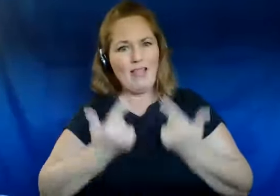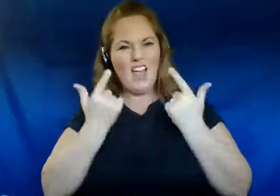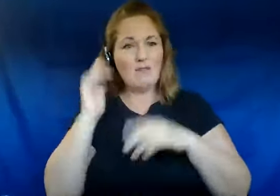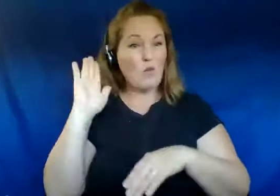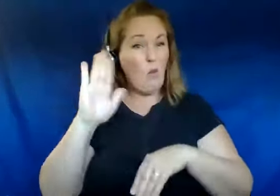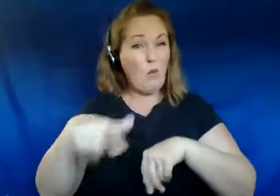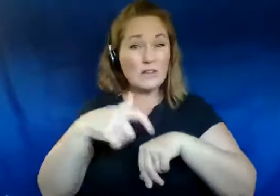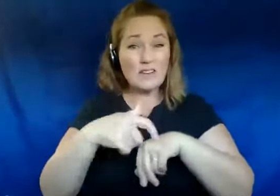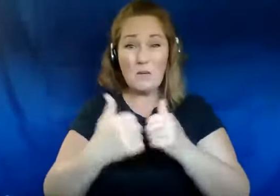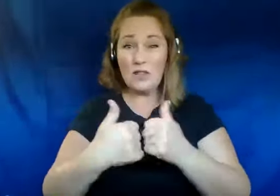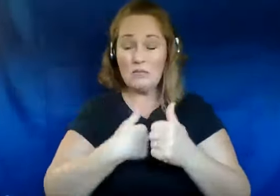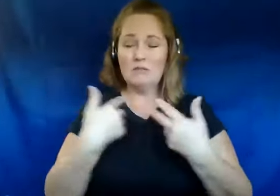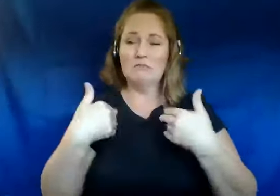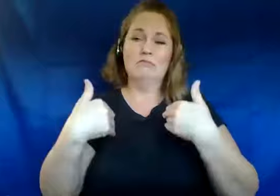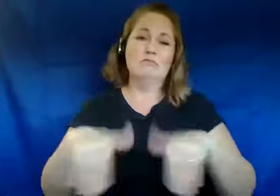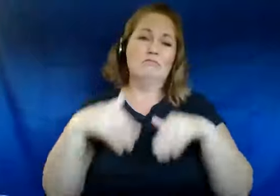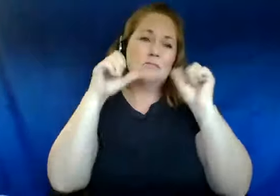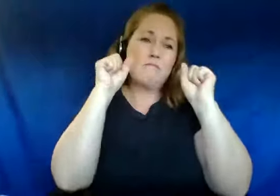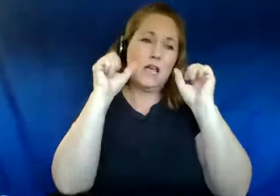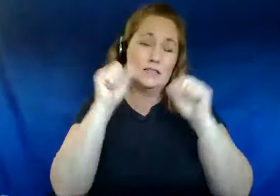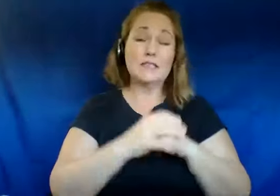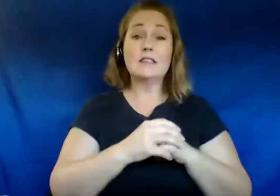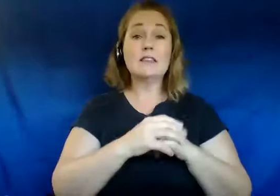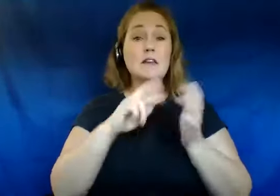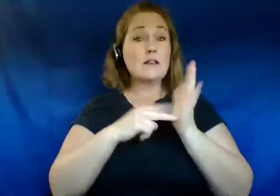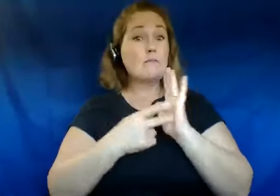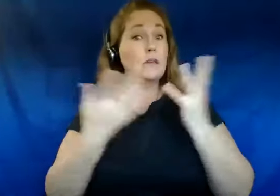time. So what happened